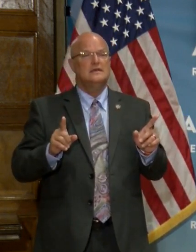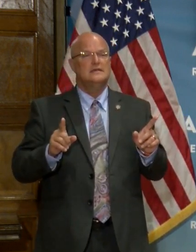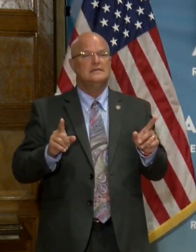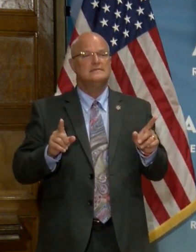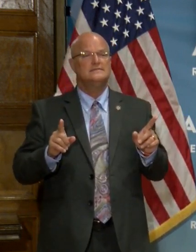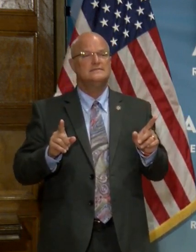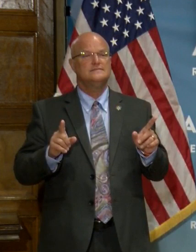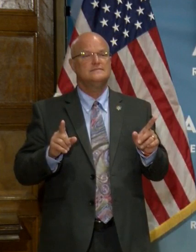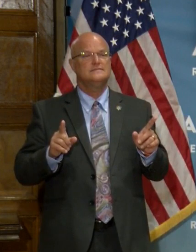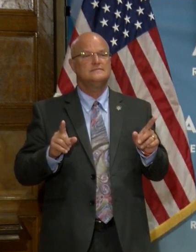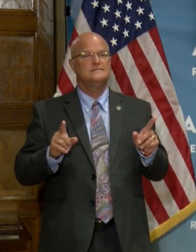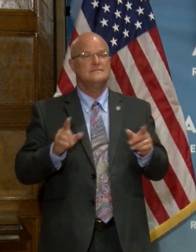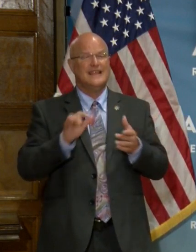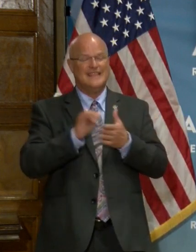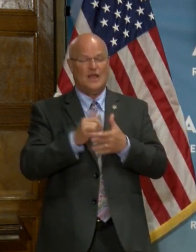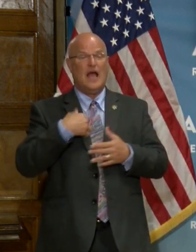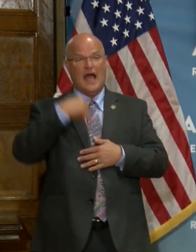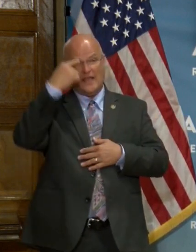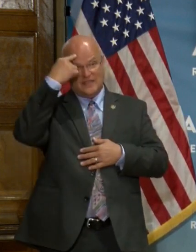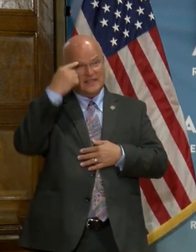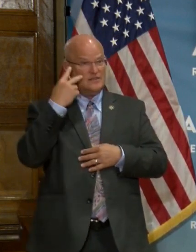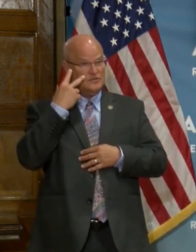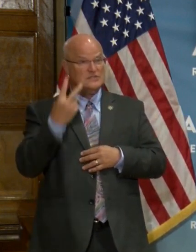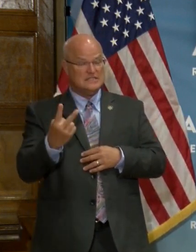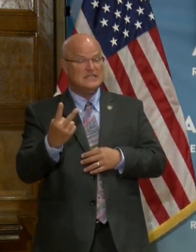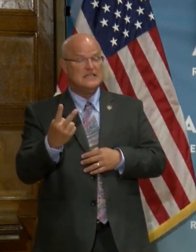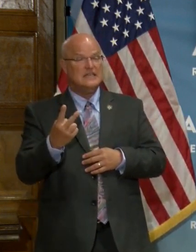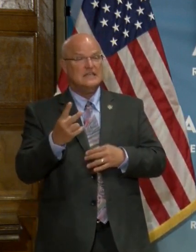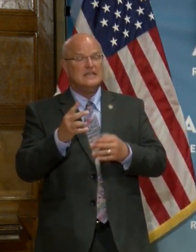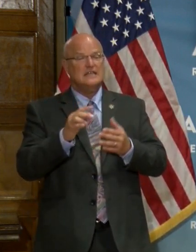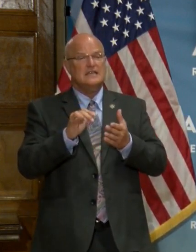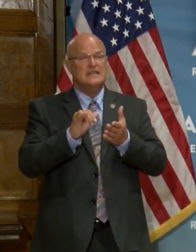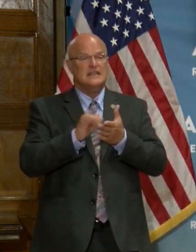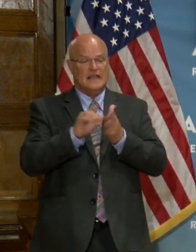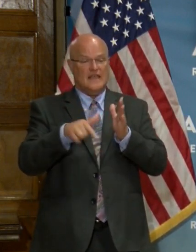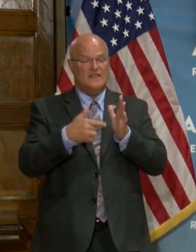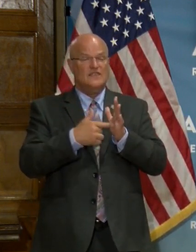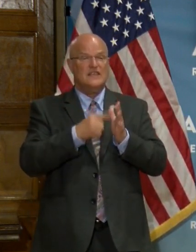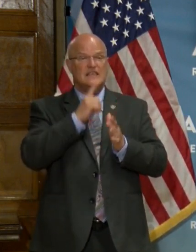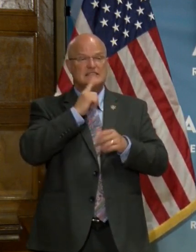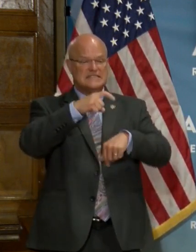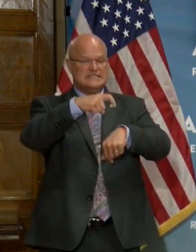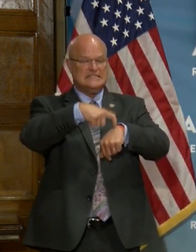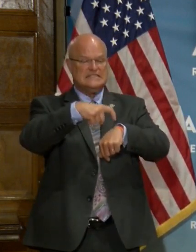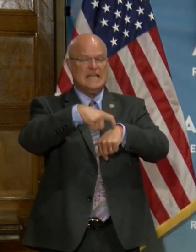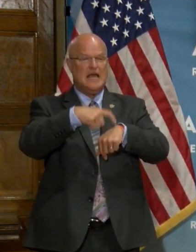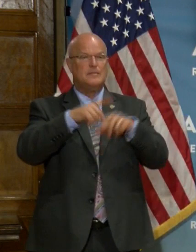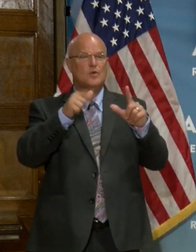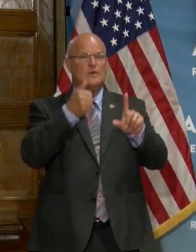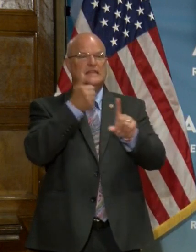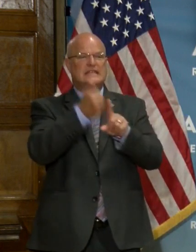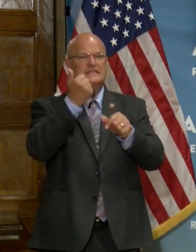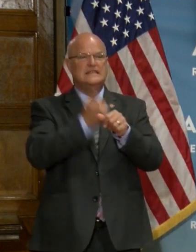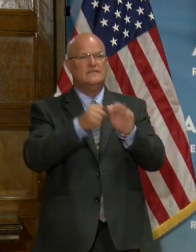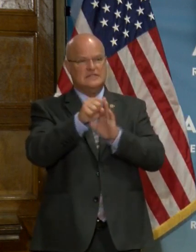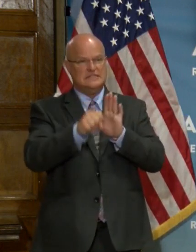but that's what I think you see, is that this is a matter of timing as to when it hits each